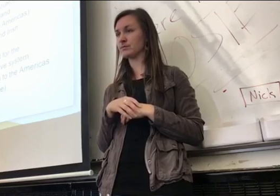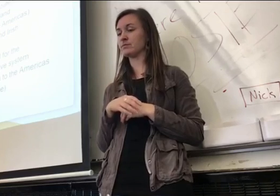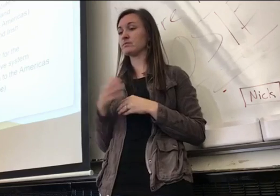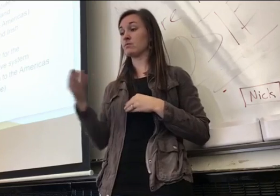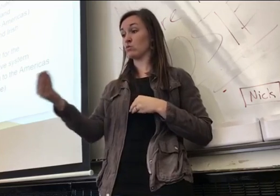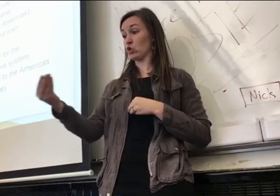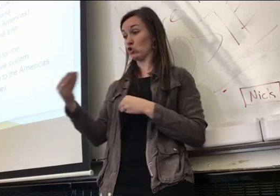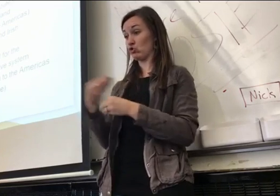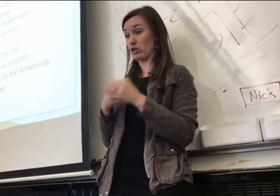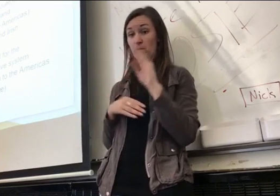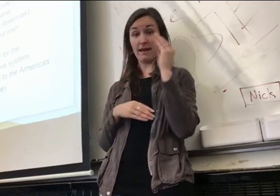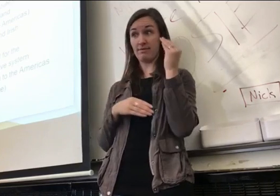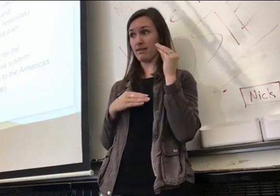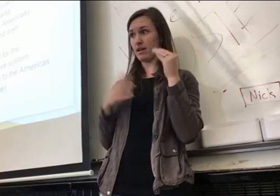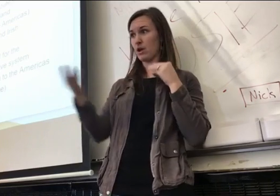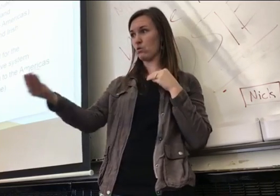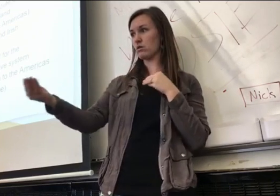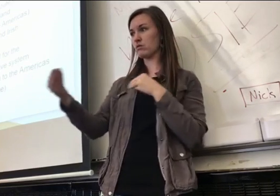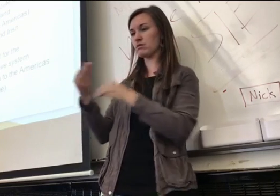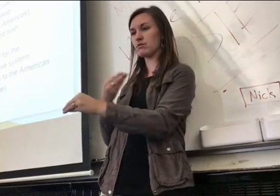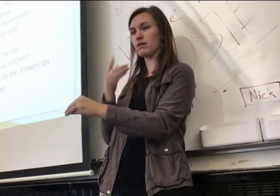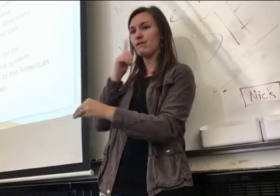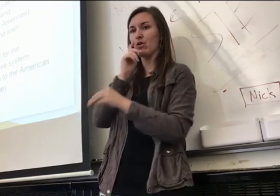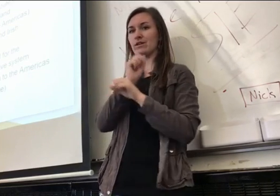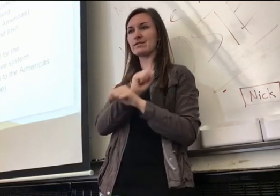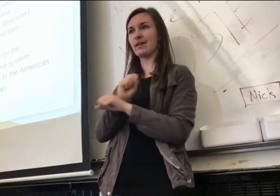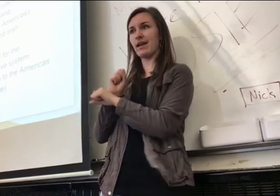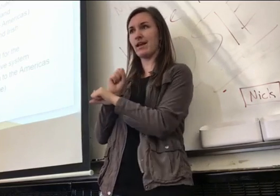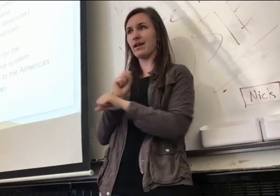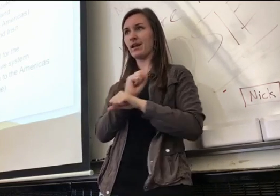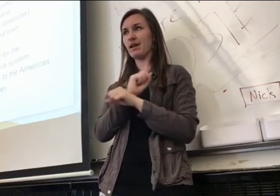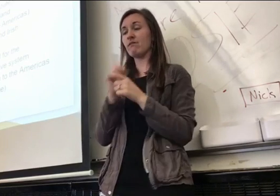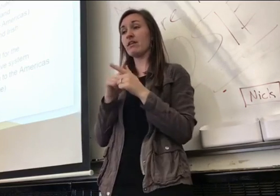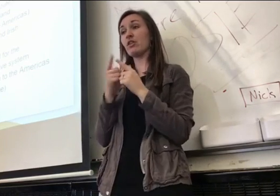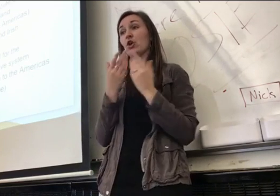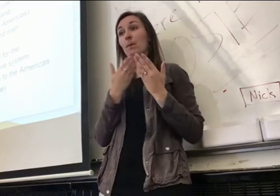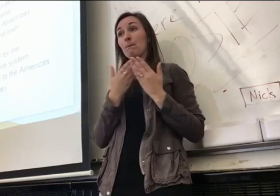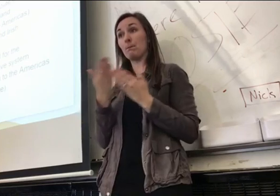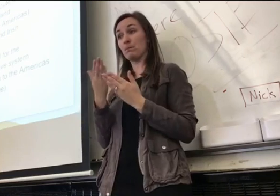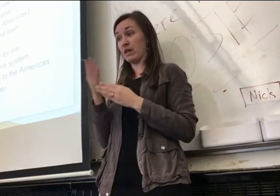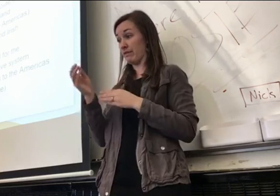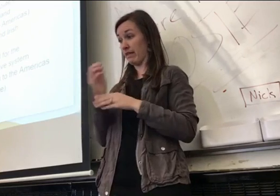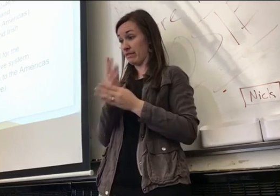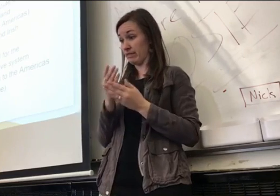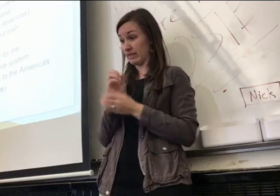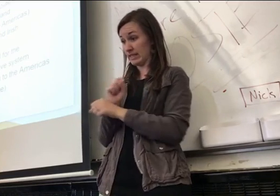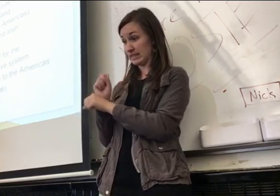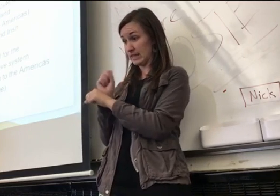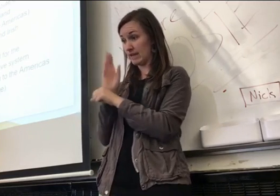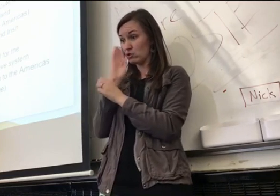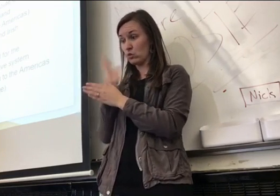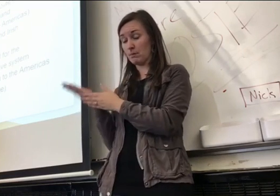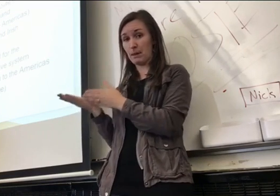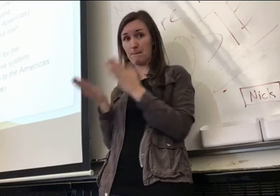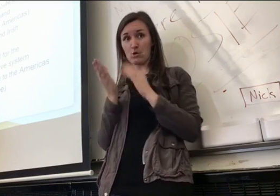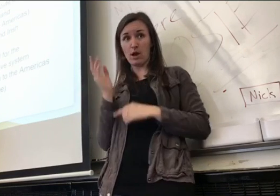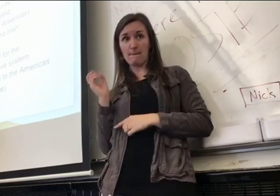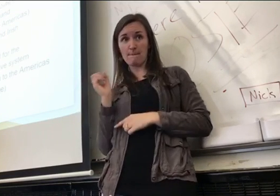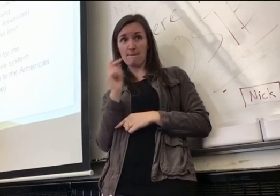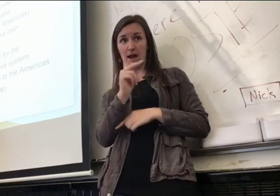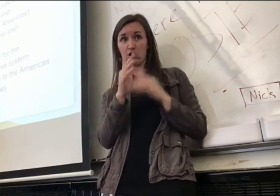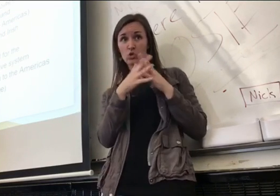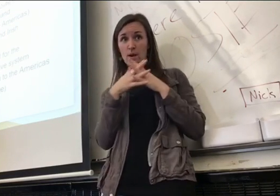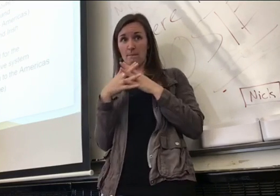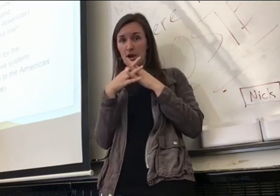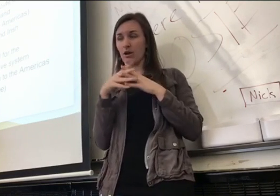And then those slaves are then traded back and brought over to the Americas to produce raw goods. Now the line at the bottom,